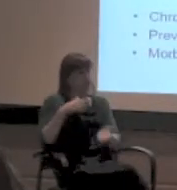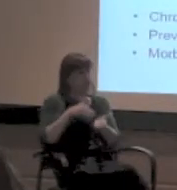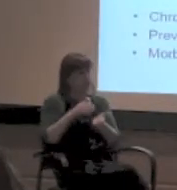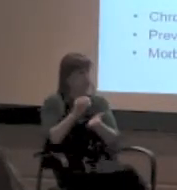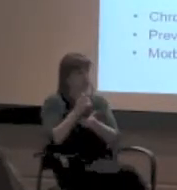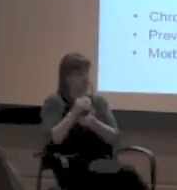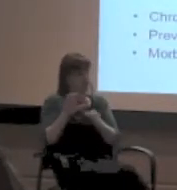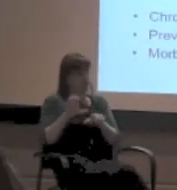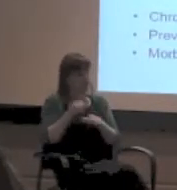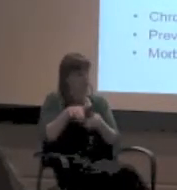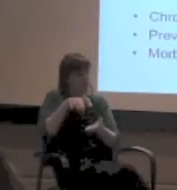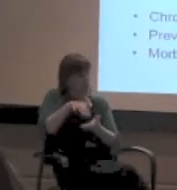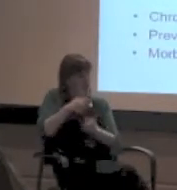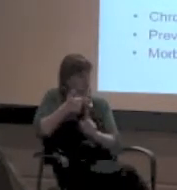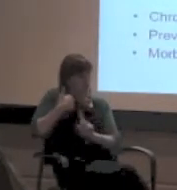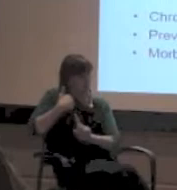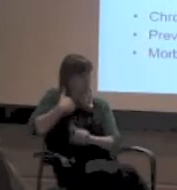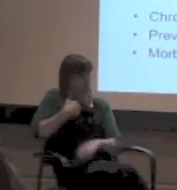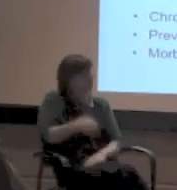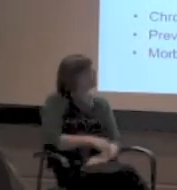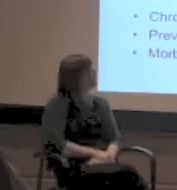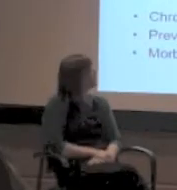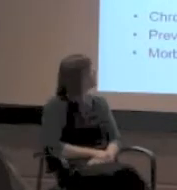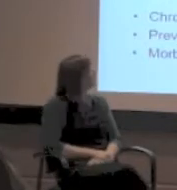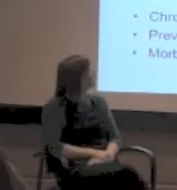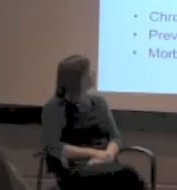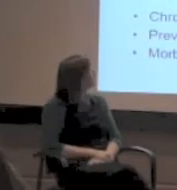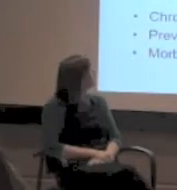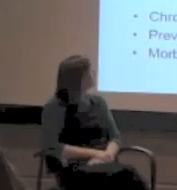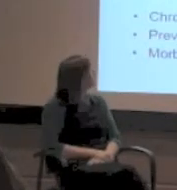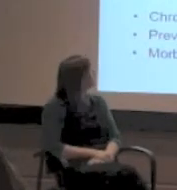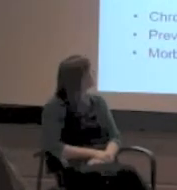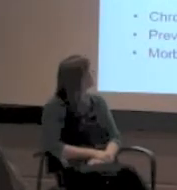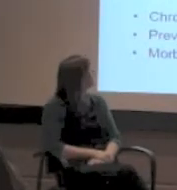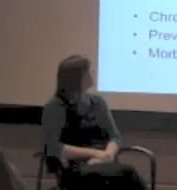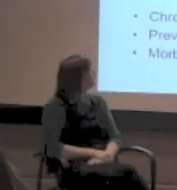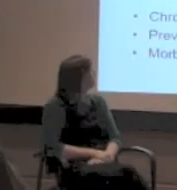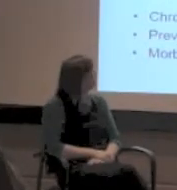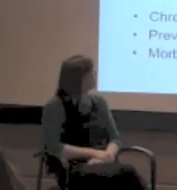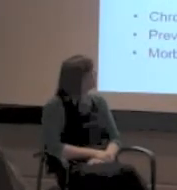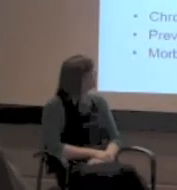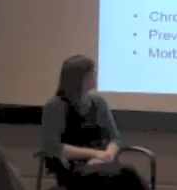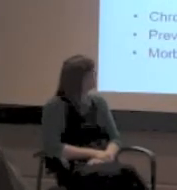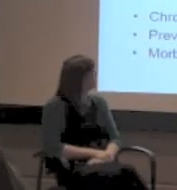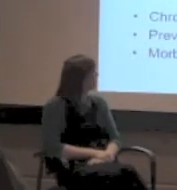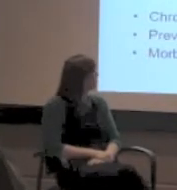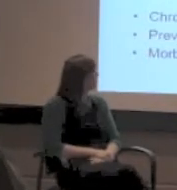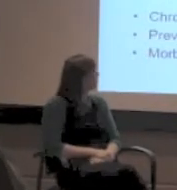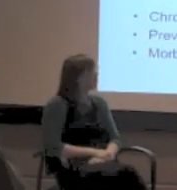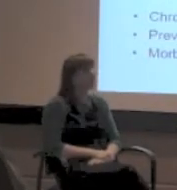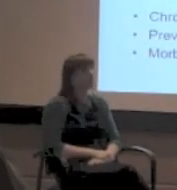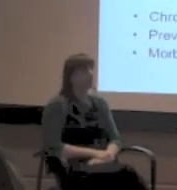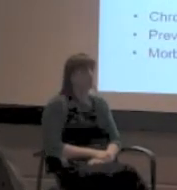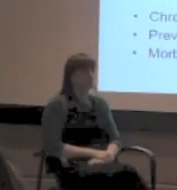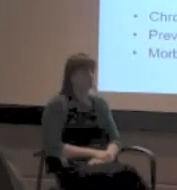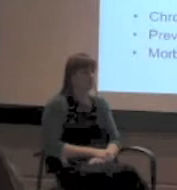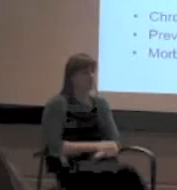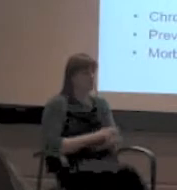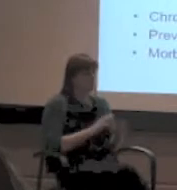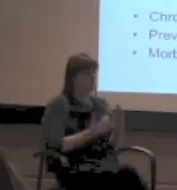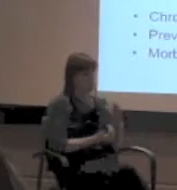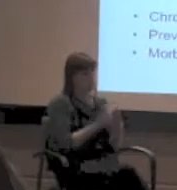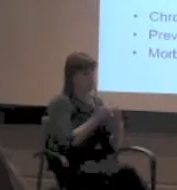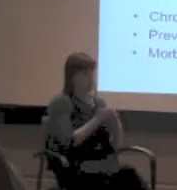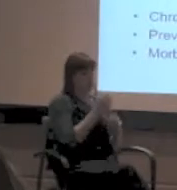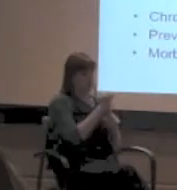so, as we heard, the incidence, so there's a key epidemiological word, incidence is new